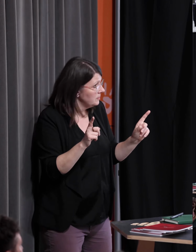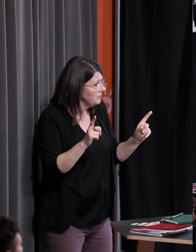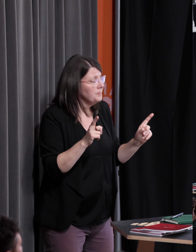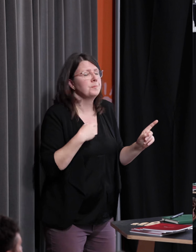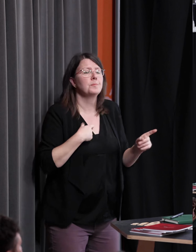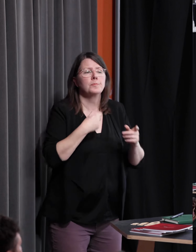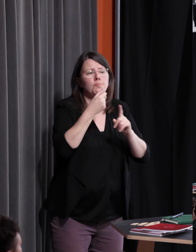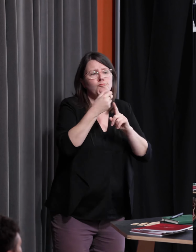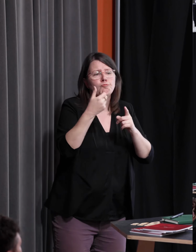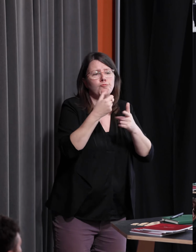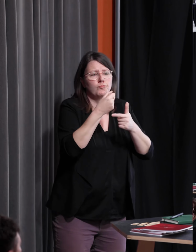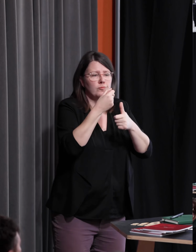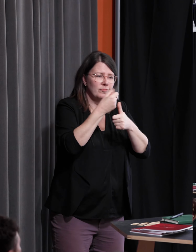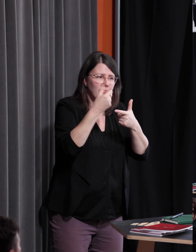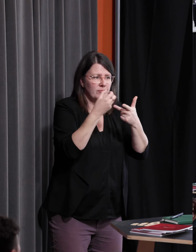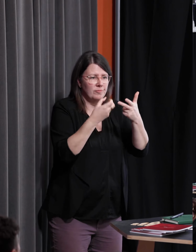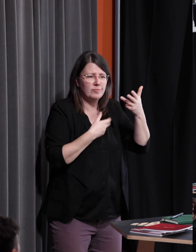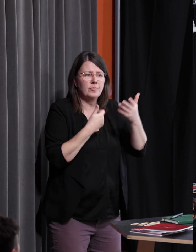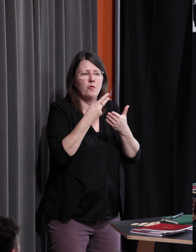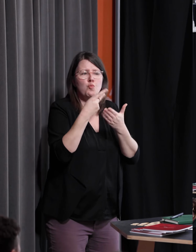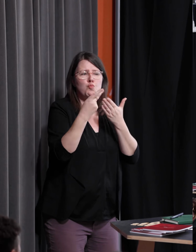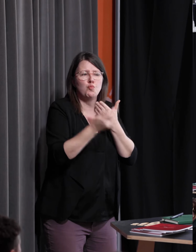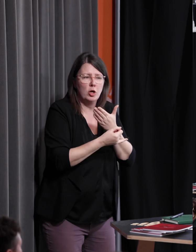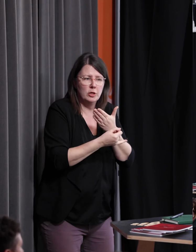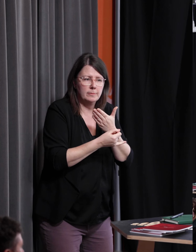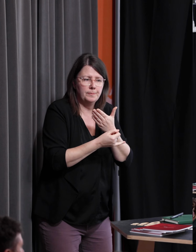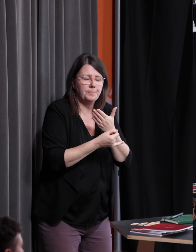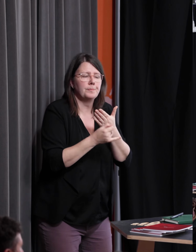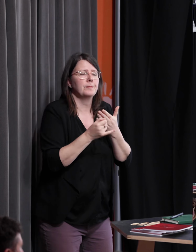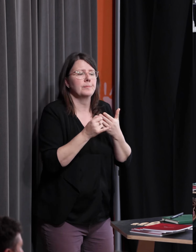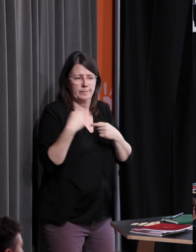project we have been doing, because to us, the senses really connect